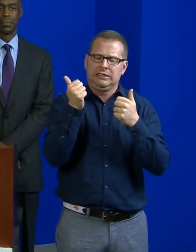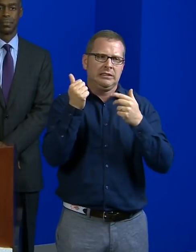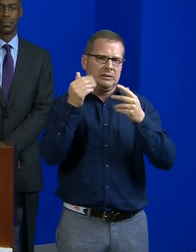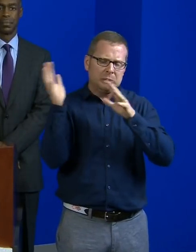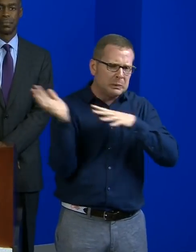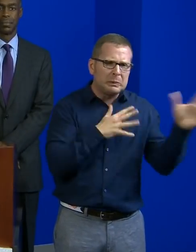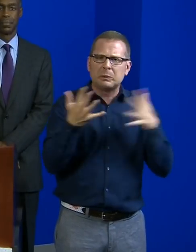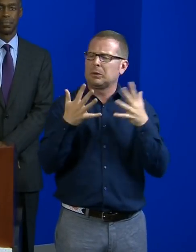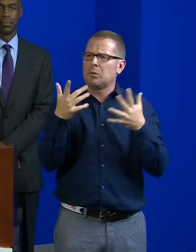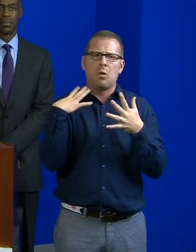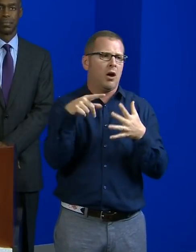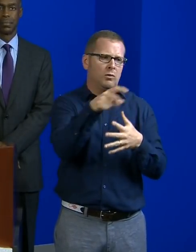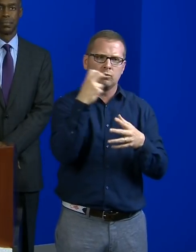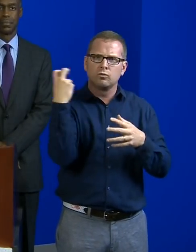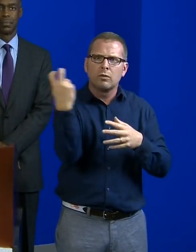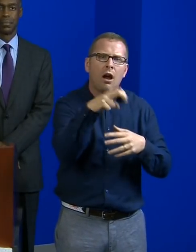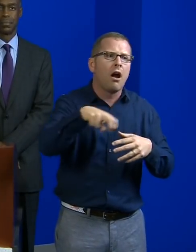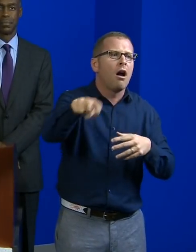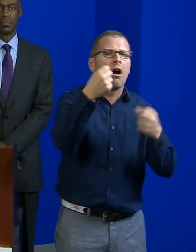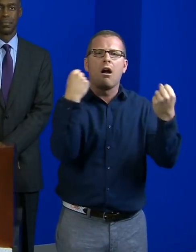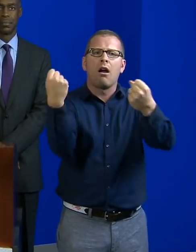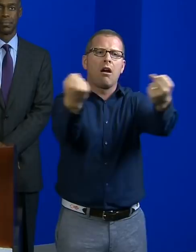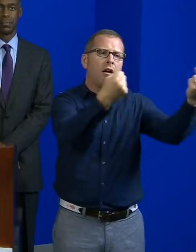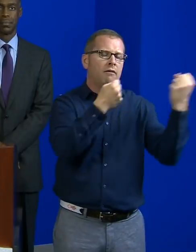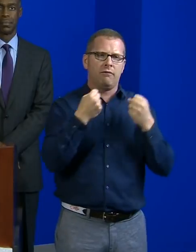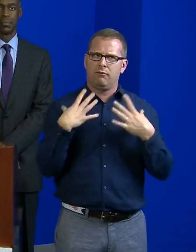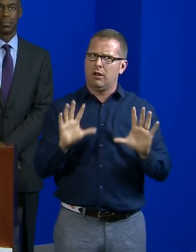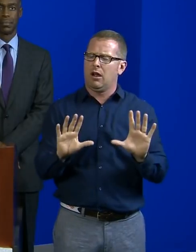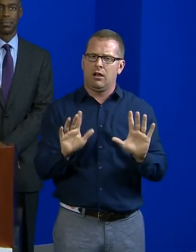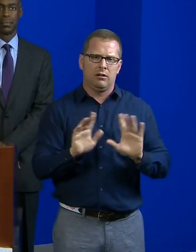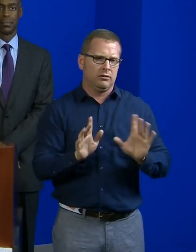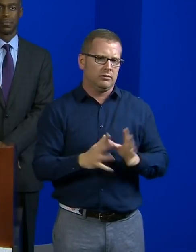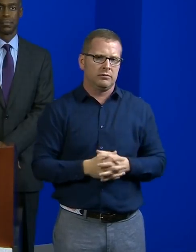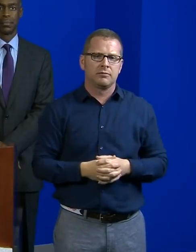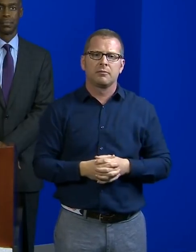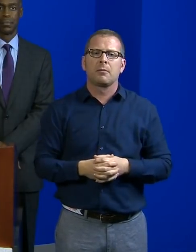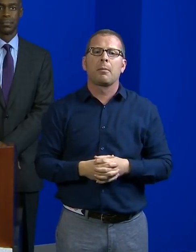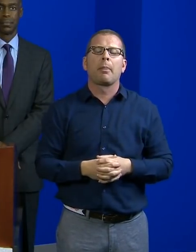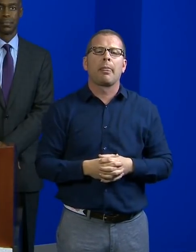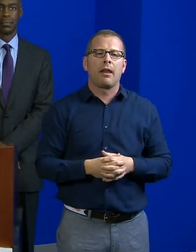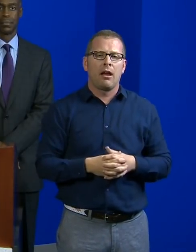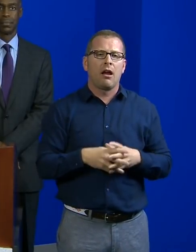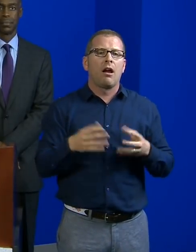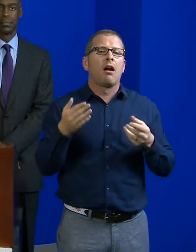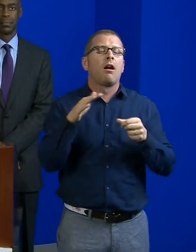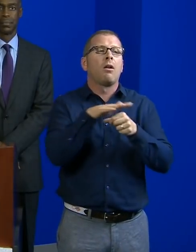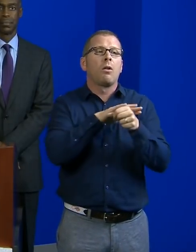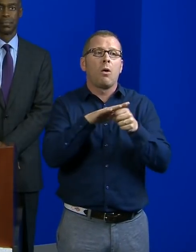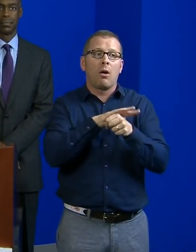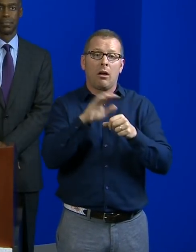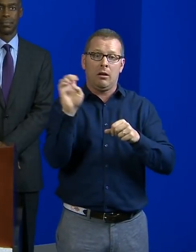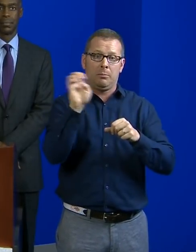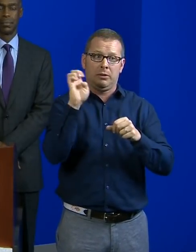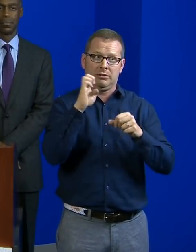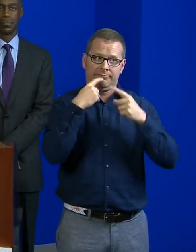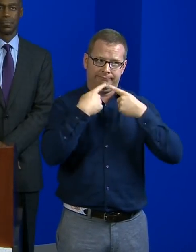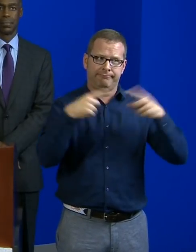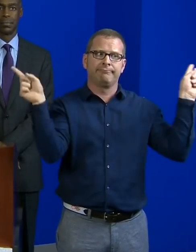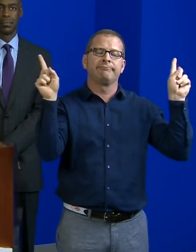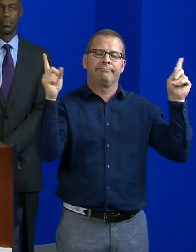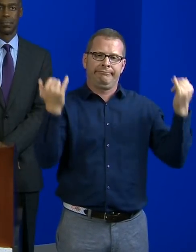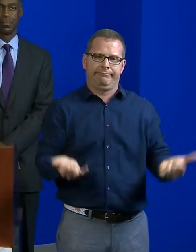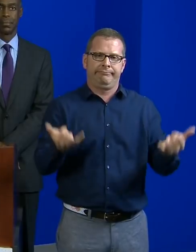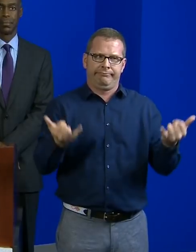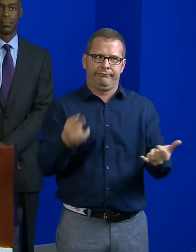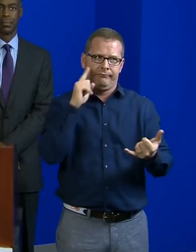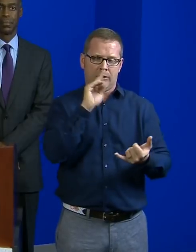state of emergency in Broward County. We're going to alleviate some of the traffic concerns, so if you plan to stay with family